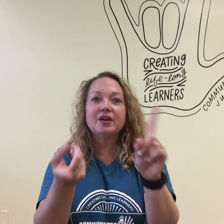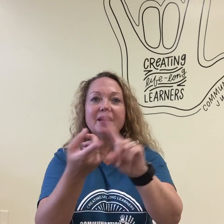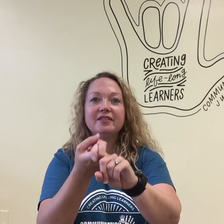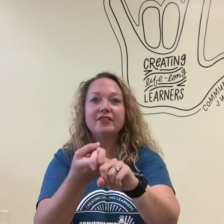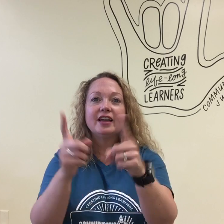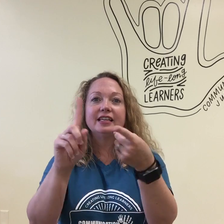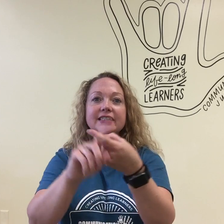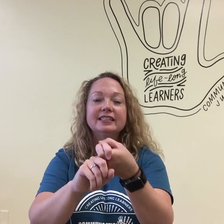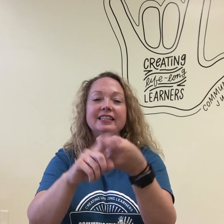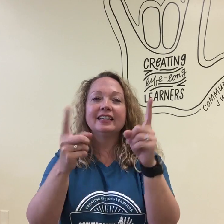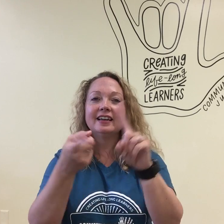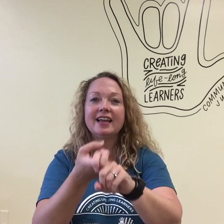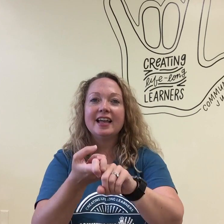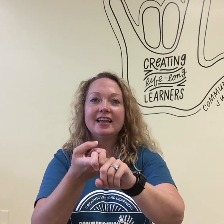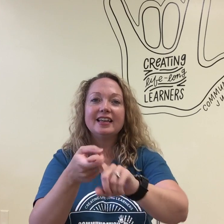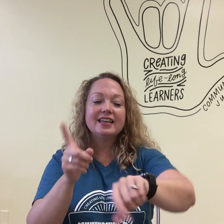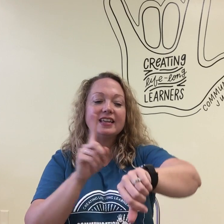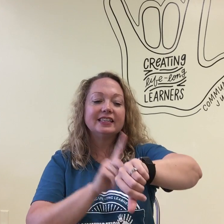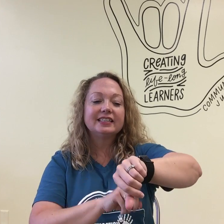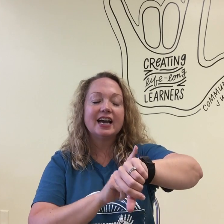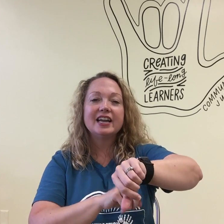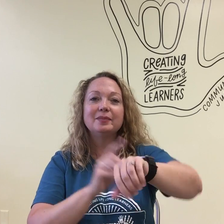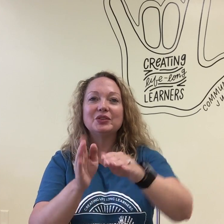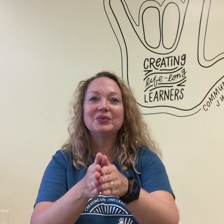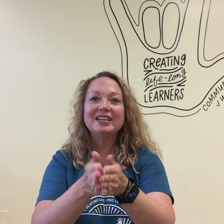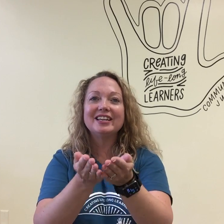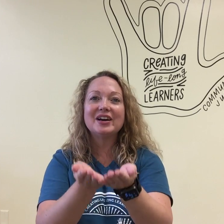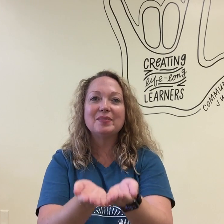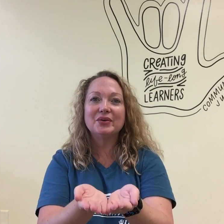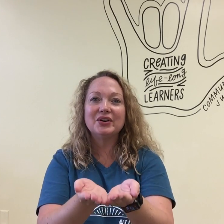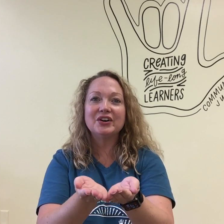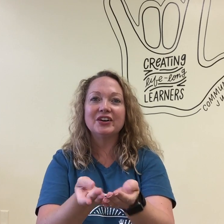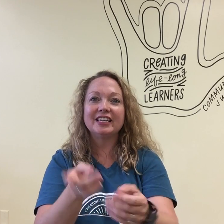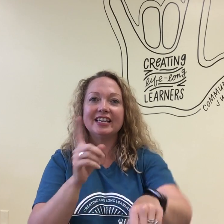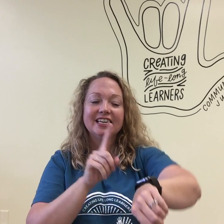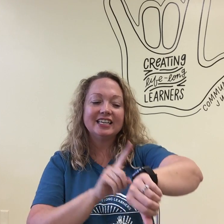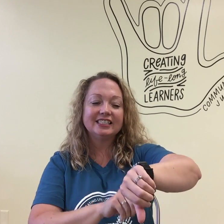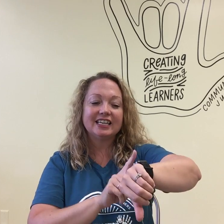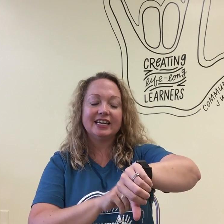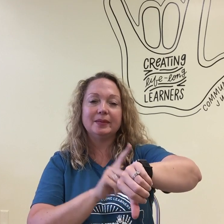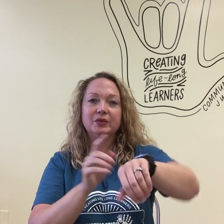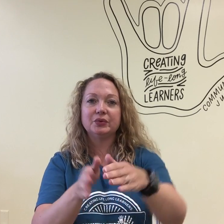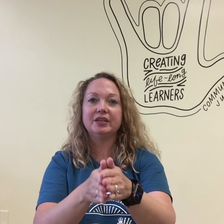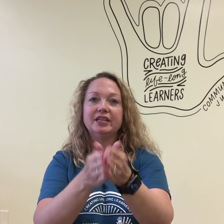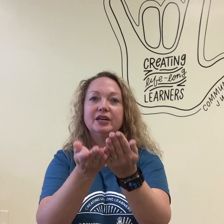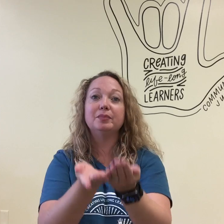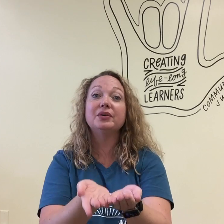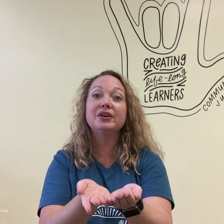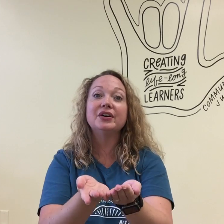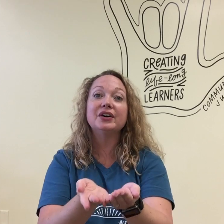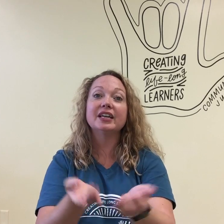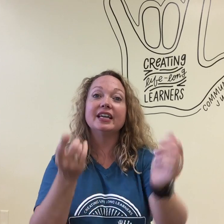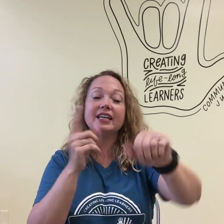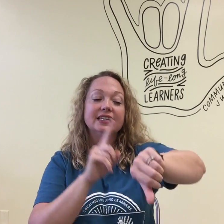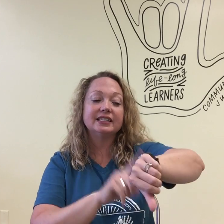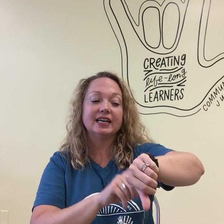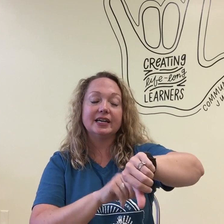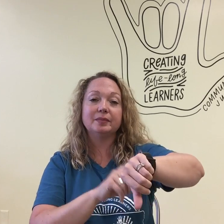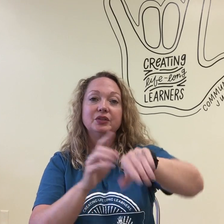my friends. It is time to read a book. It is time to read a book. It is time to